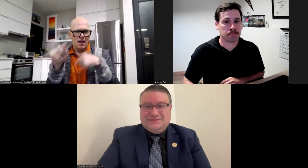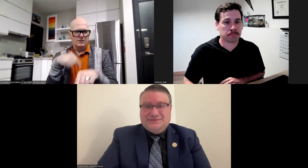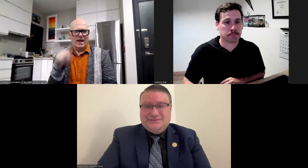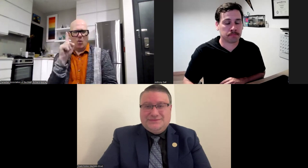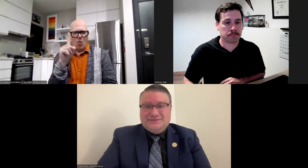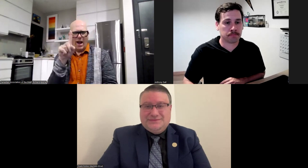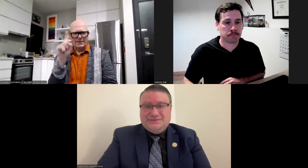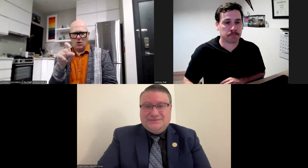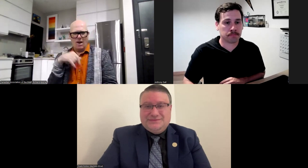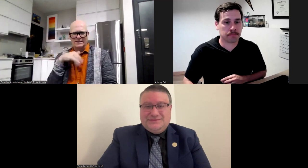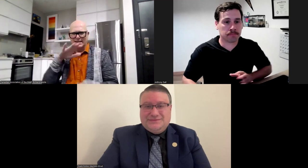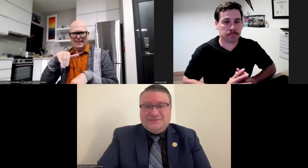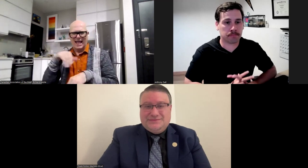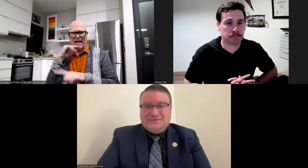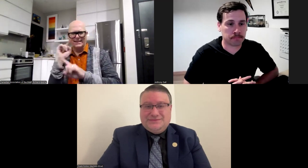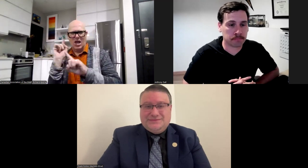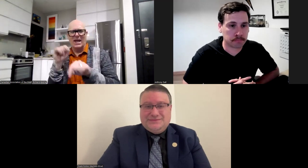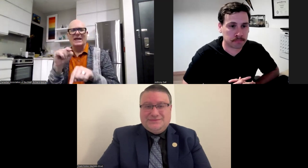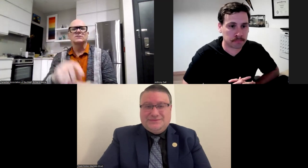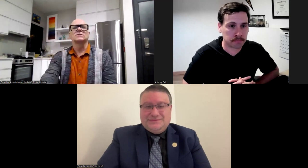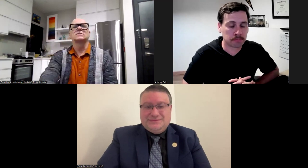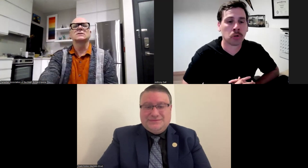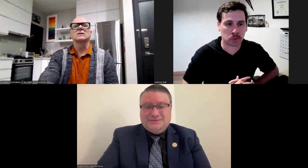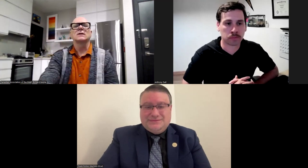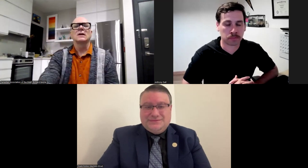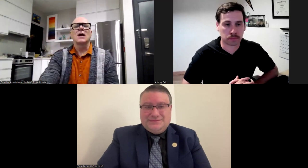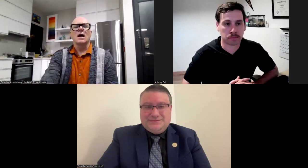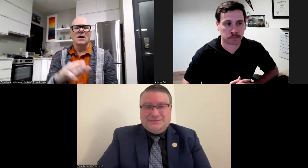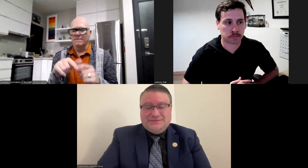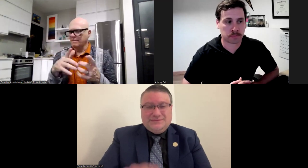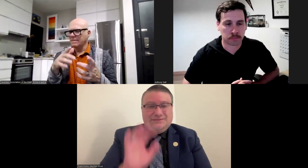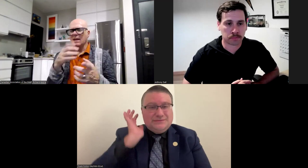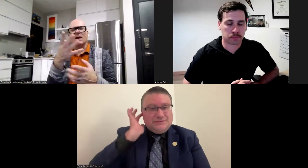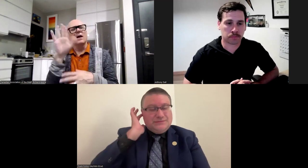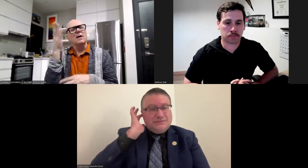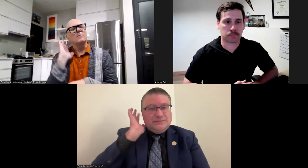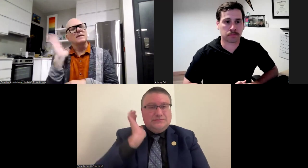look like it is a clickable link that Teresa has shared as well. And Richard's just saying,